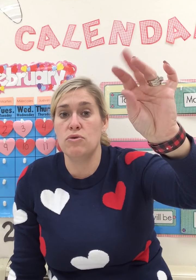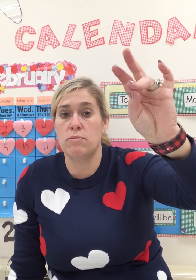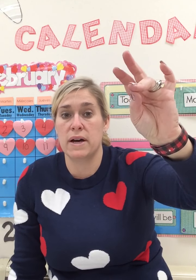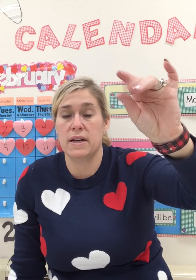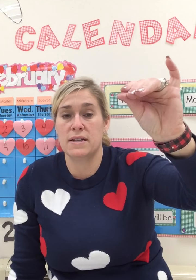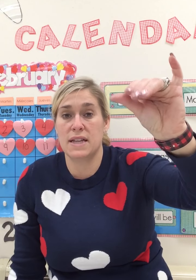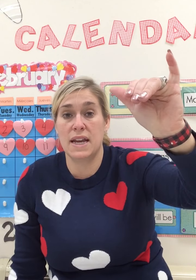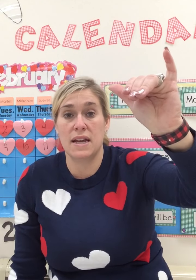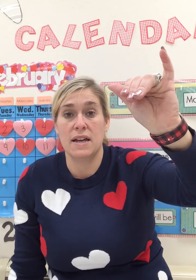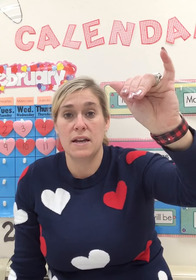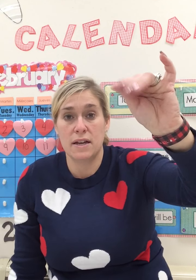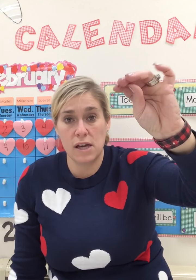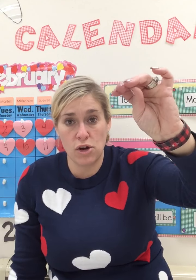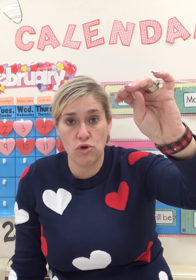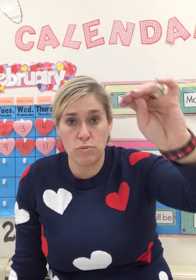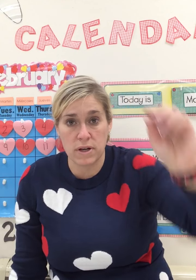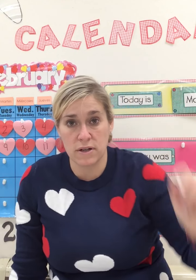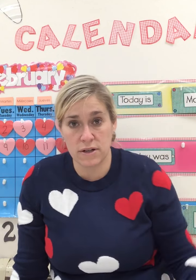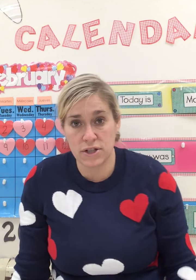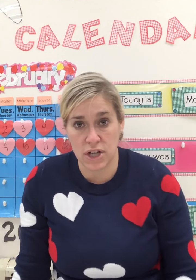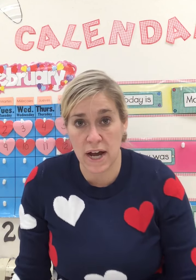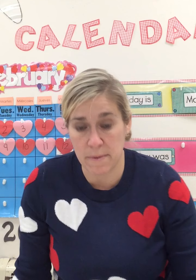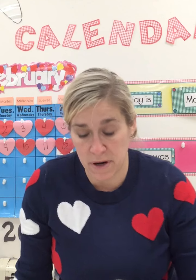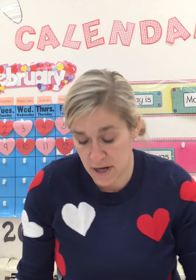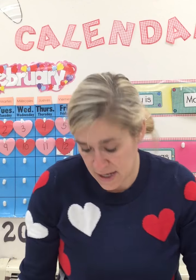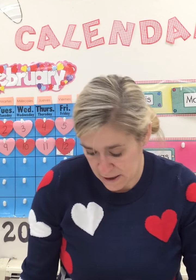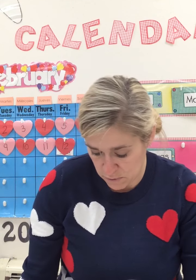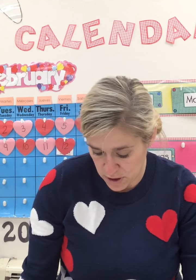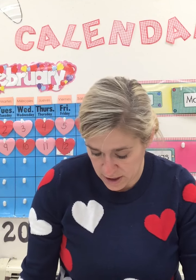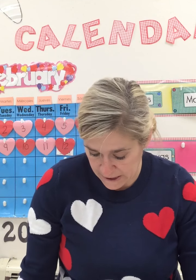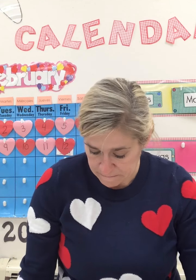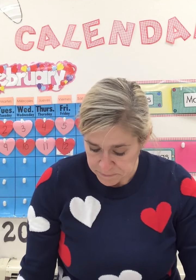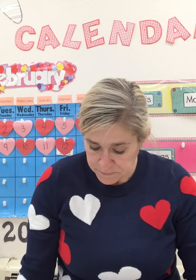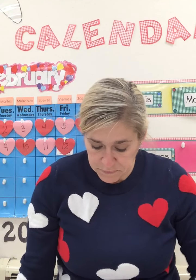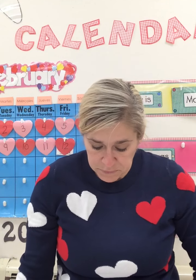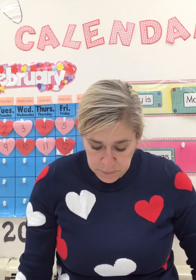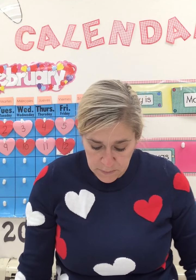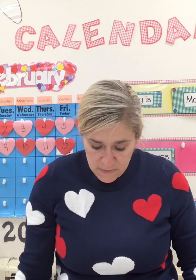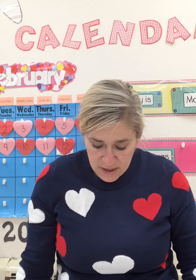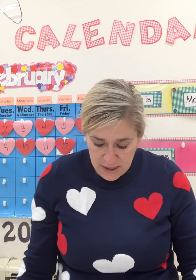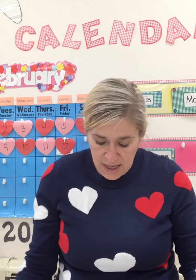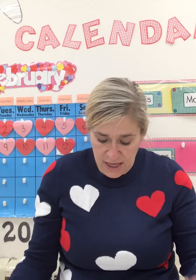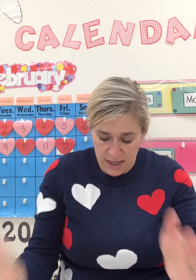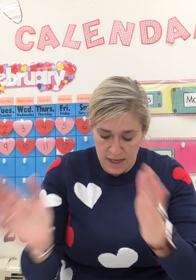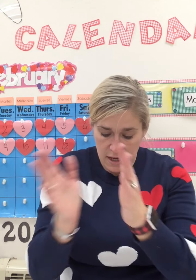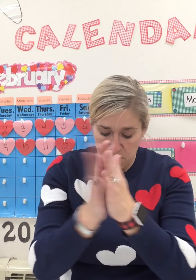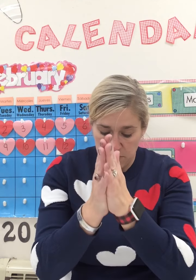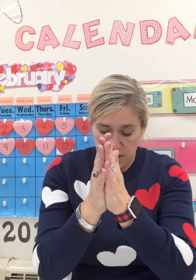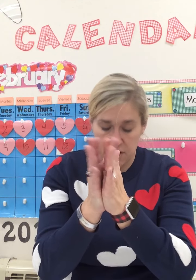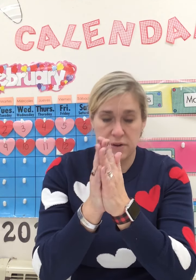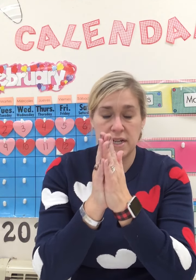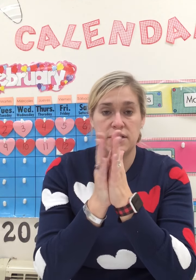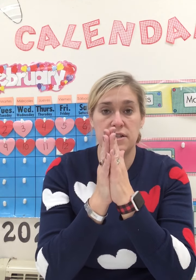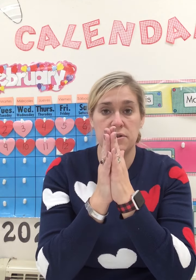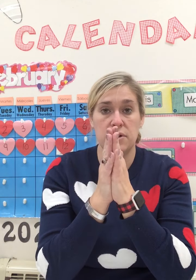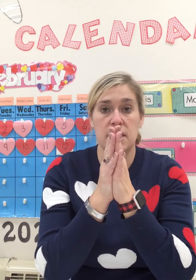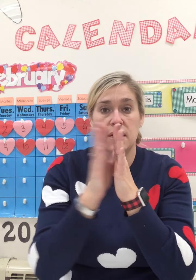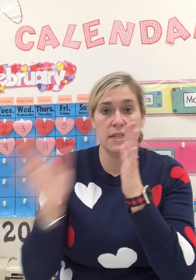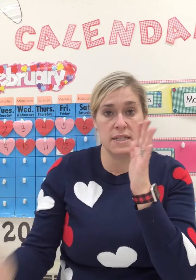C-U-B. Slide it. Cube. Good job. All right. Good work. Okay, we are going to